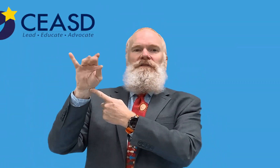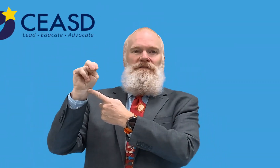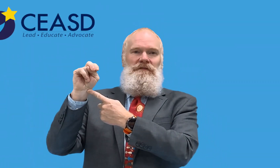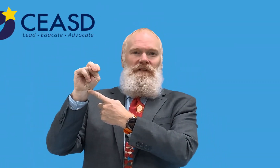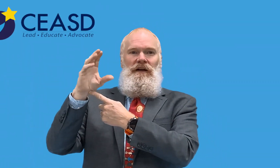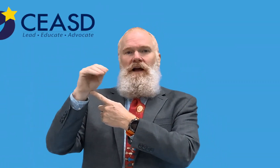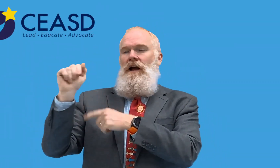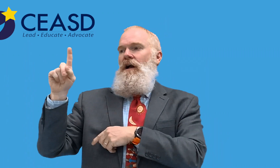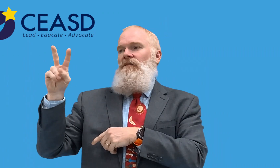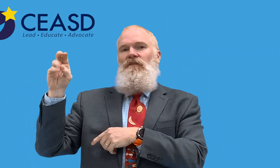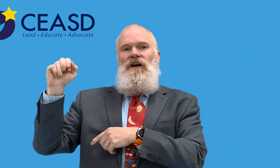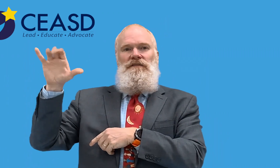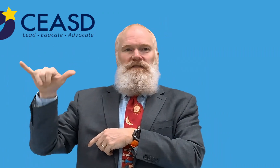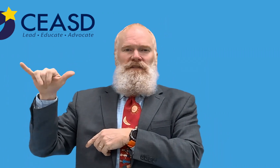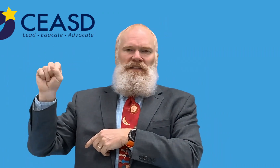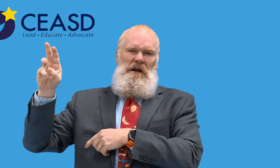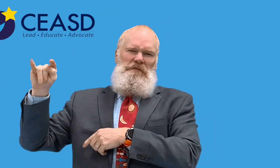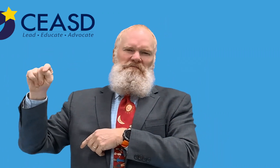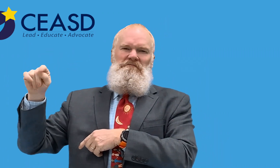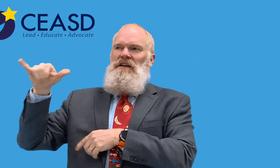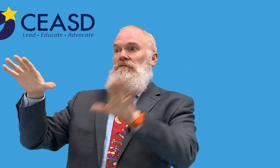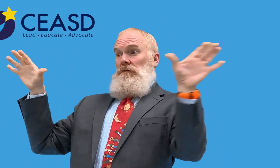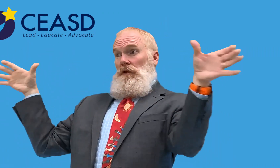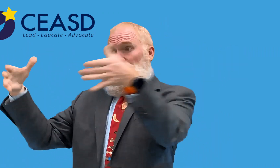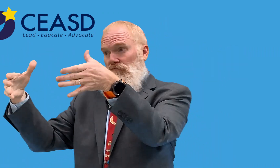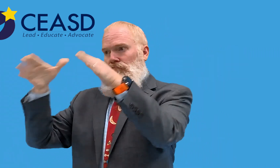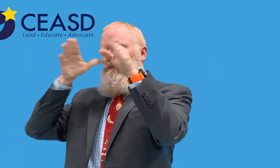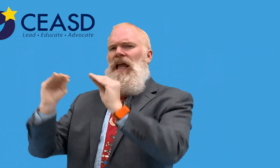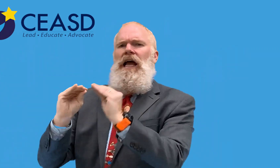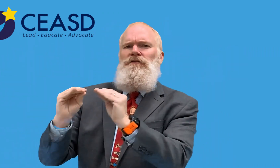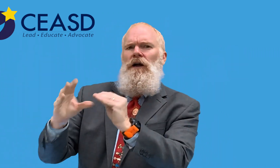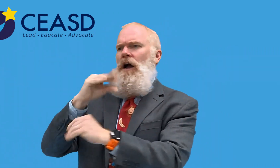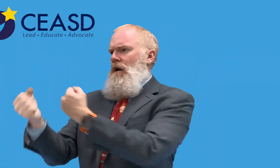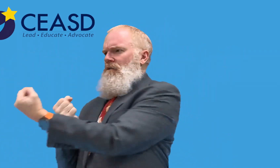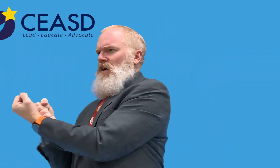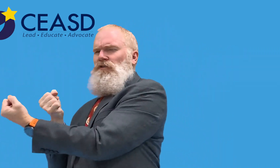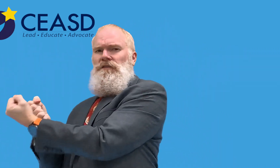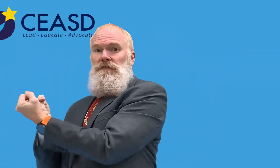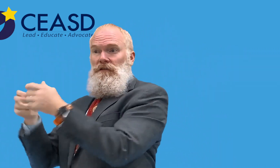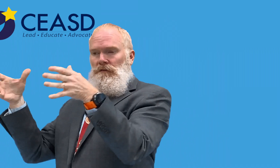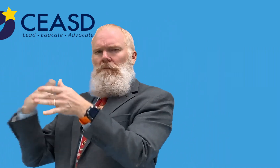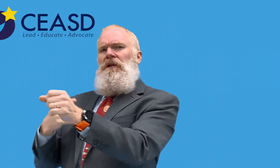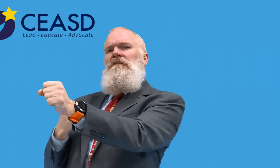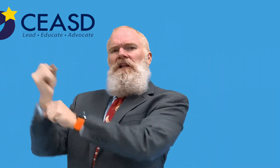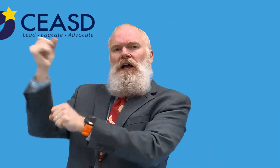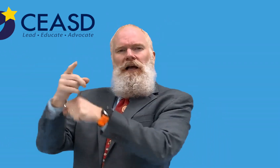As you may know, CEASD hosts an education and advocacy summit where leaders from across the country gather to